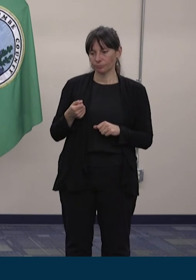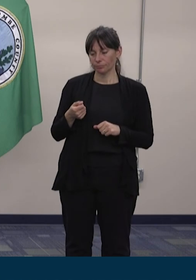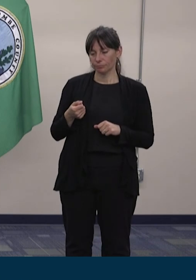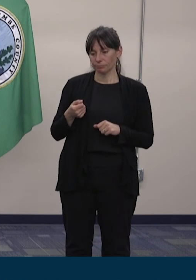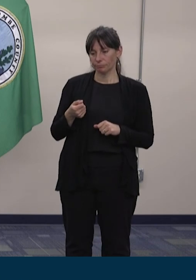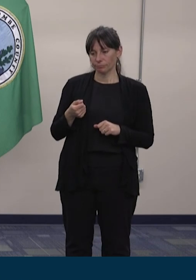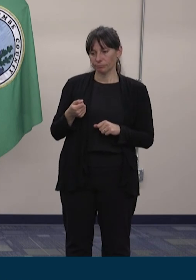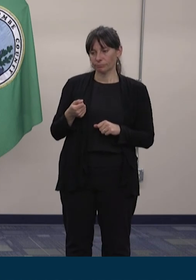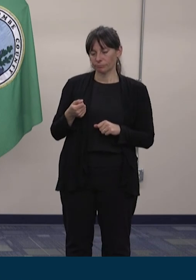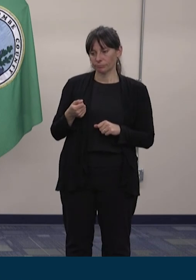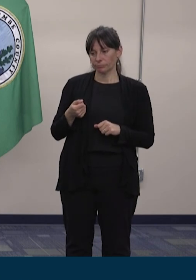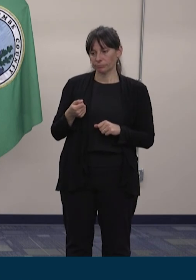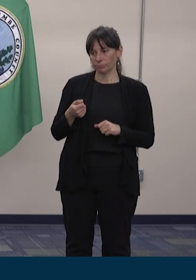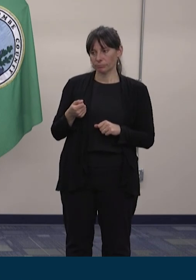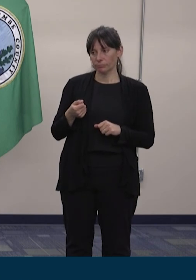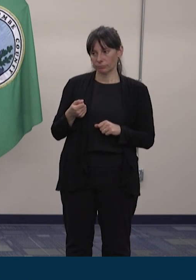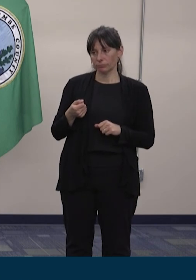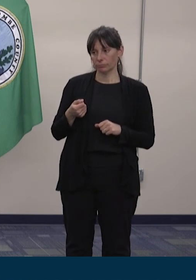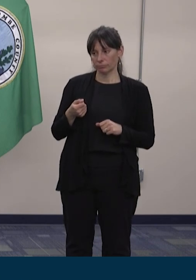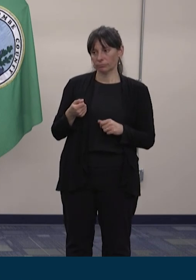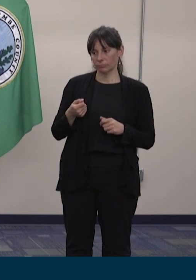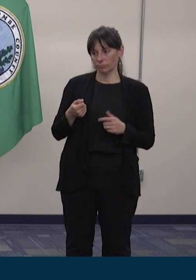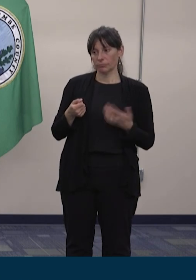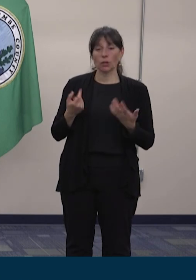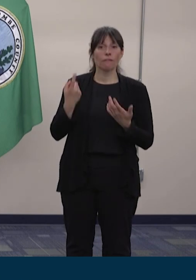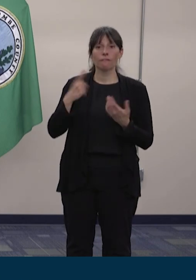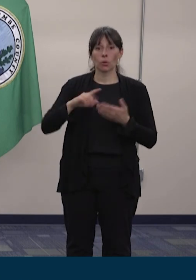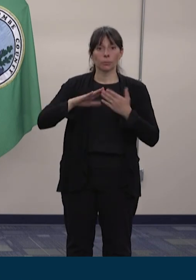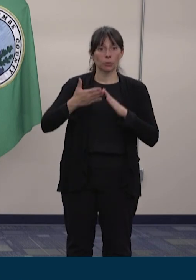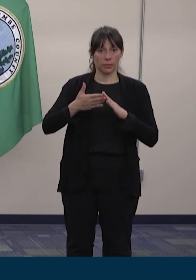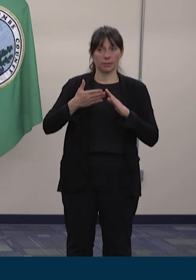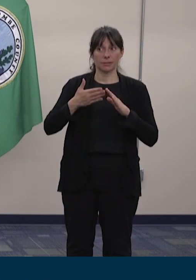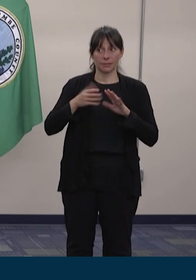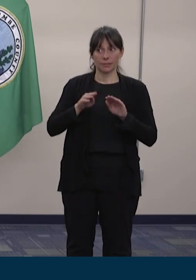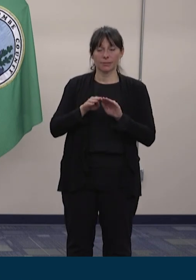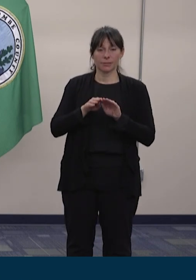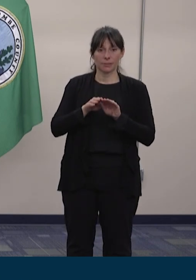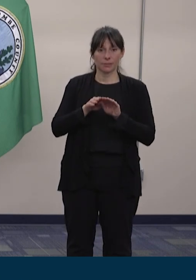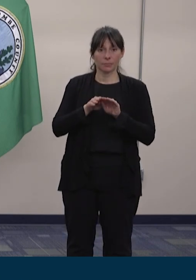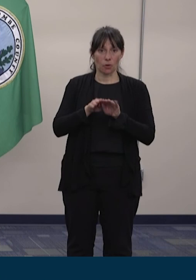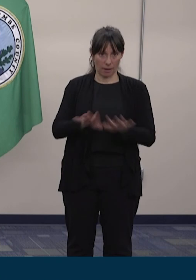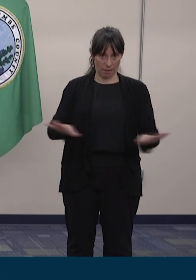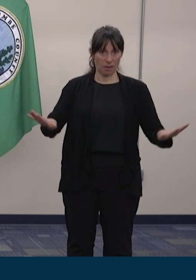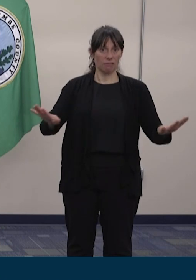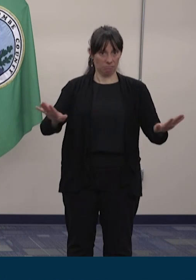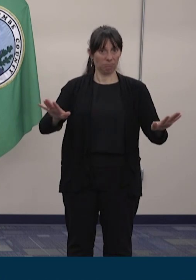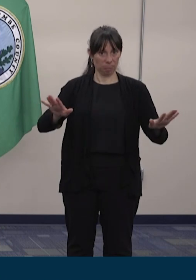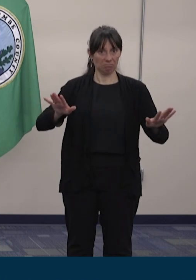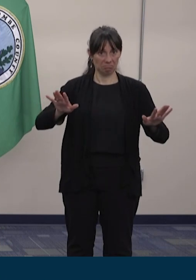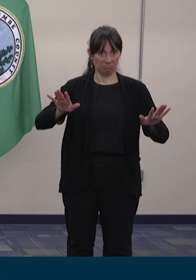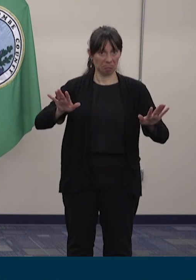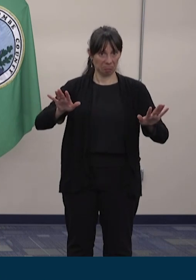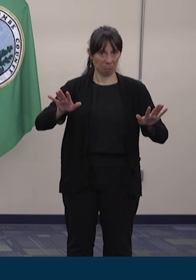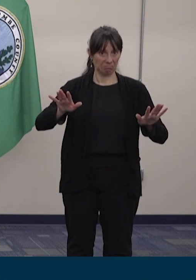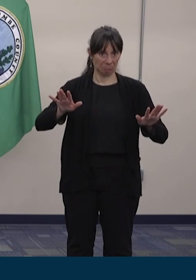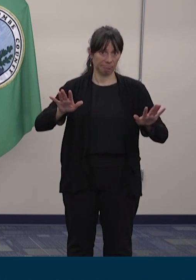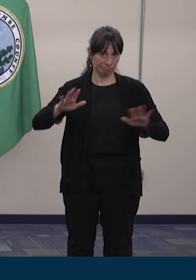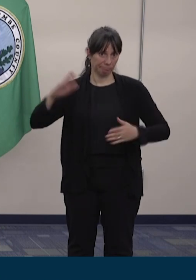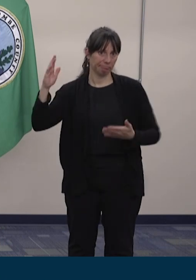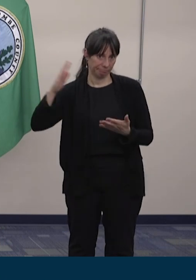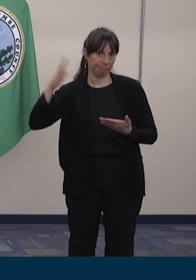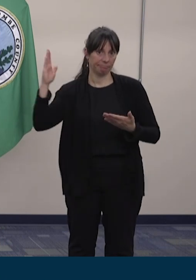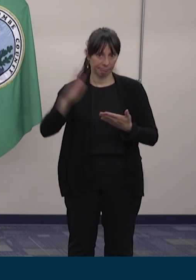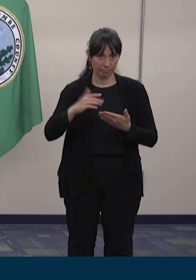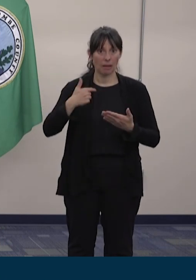the community spread of the disease. We're trying to restrict all of our own travel, and I hope that this is in one small